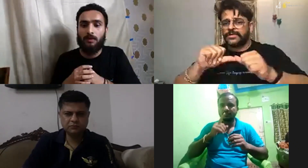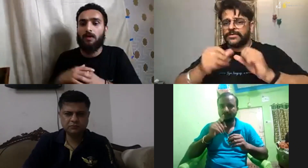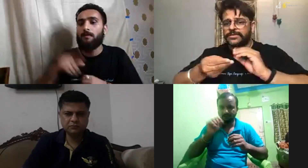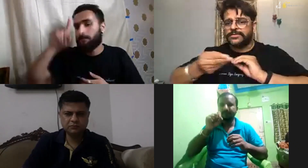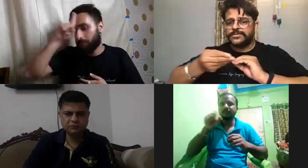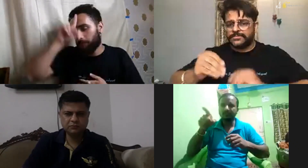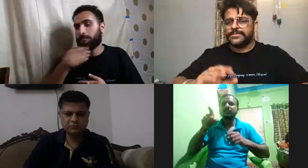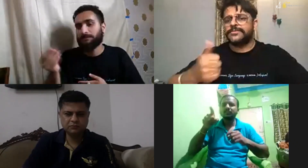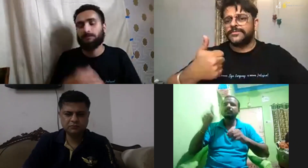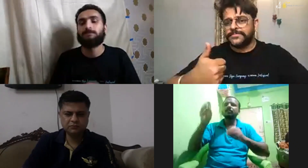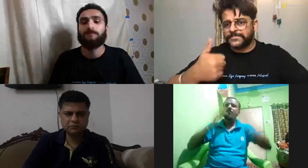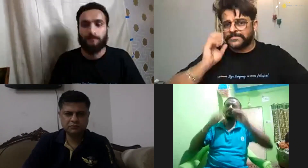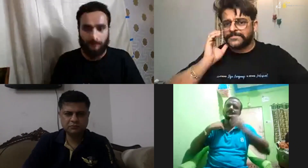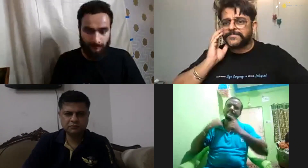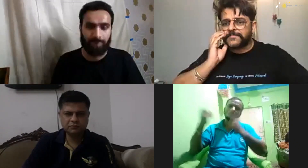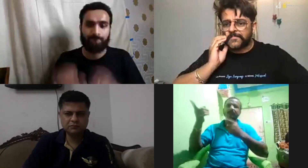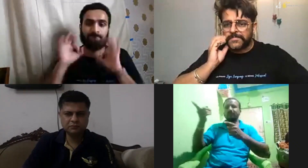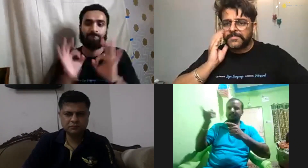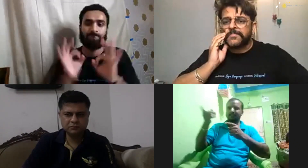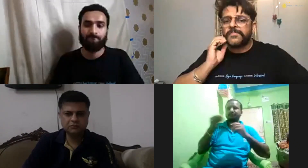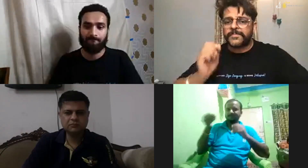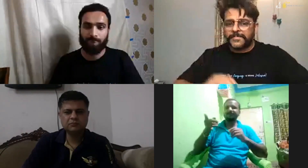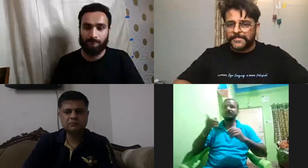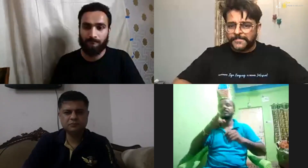Mandya. Yes.